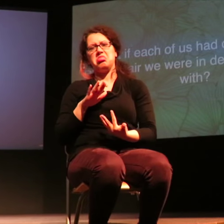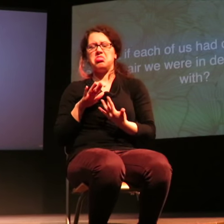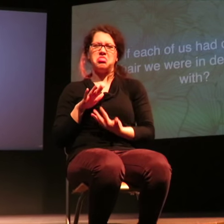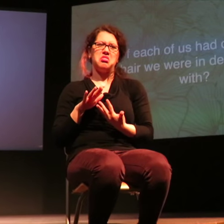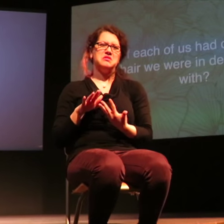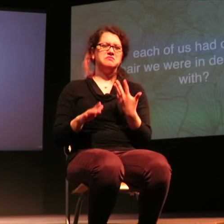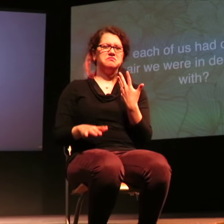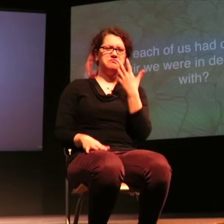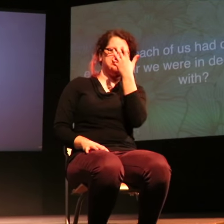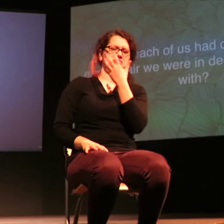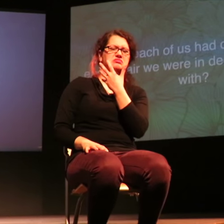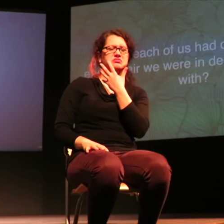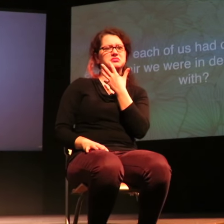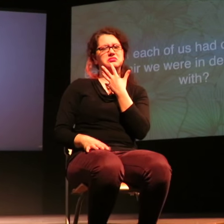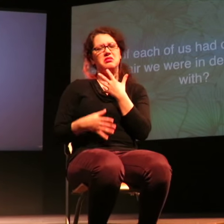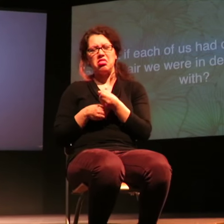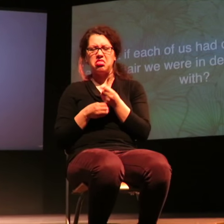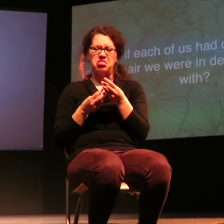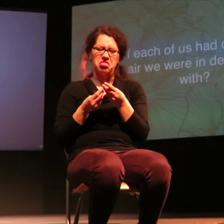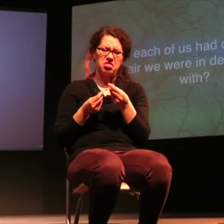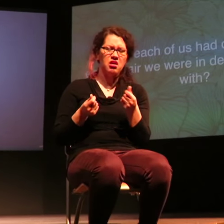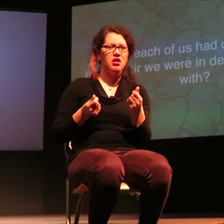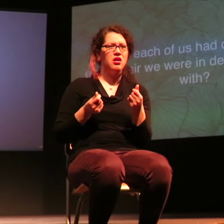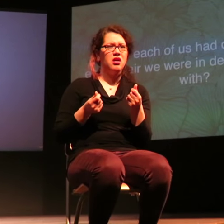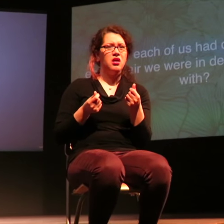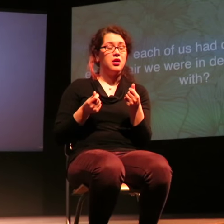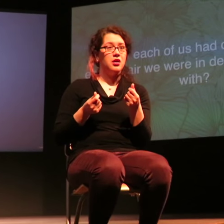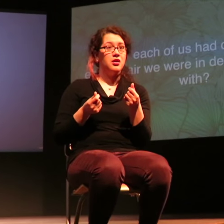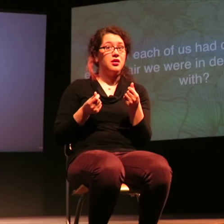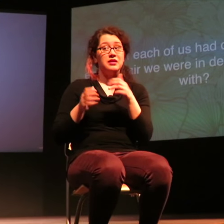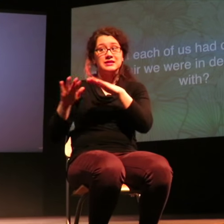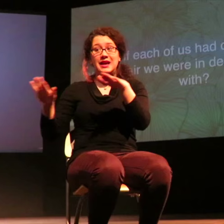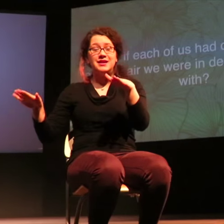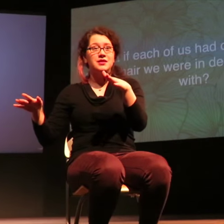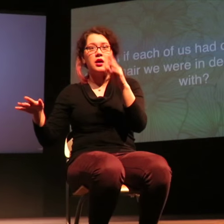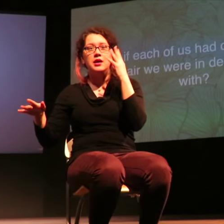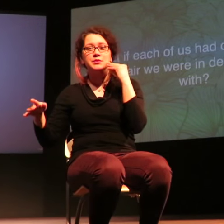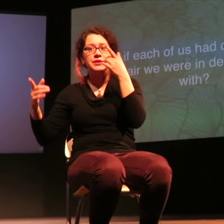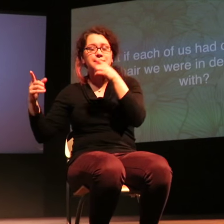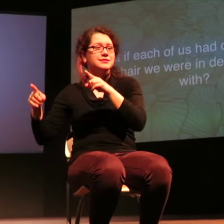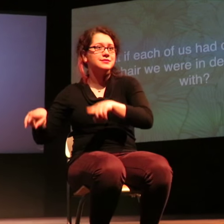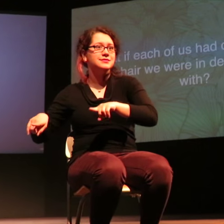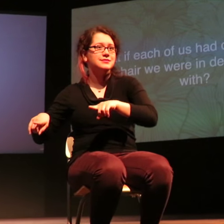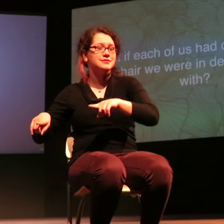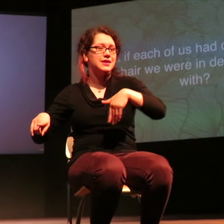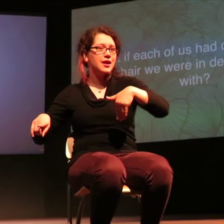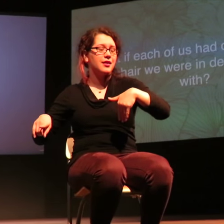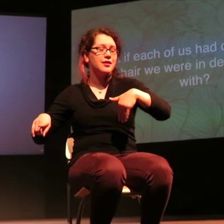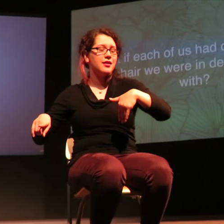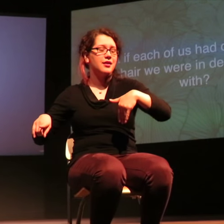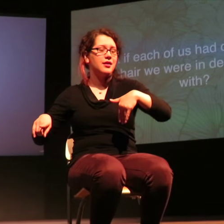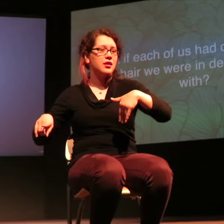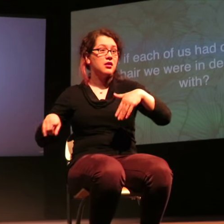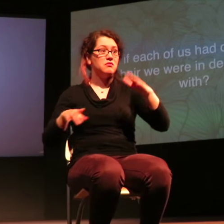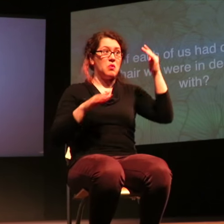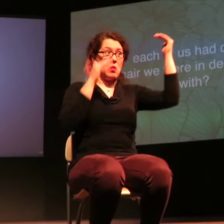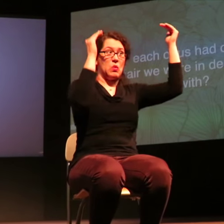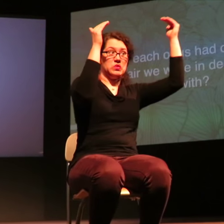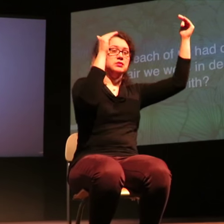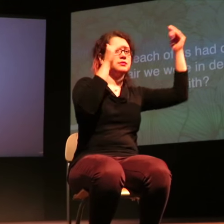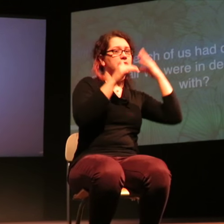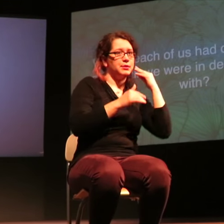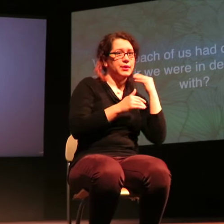jaded and cynical. I lose my faith sometimes, but kids just believe. And there's this unbelievable thing you can learn about what it means to